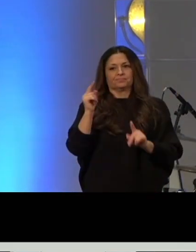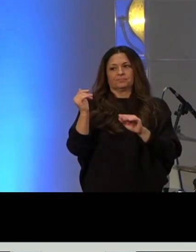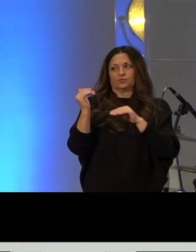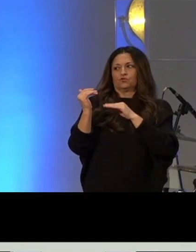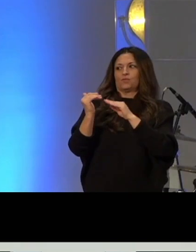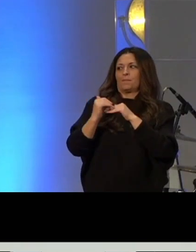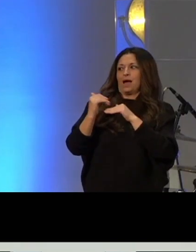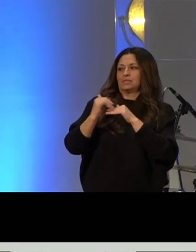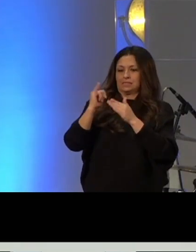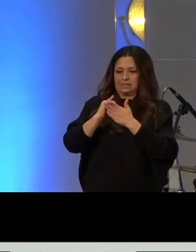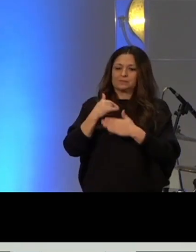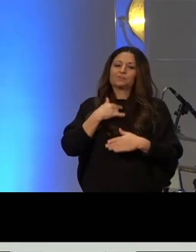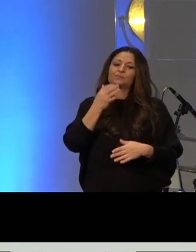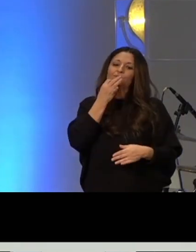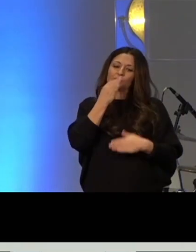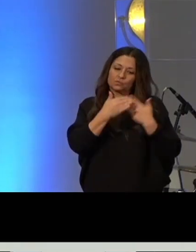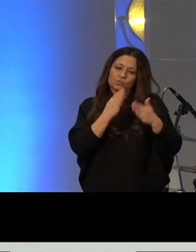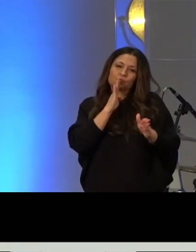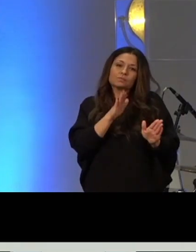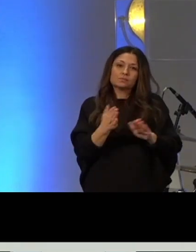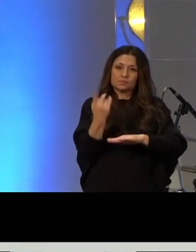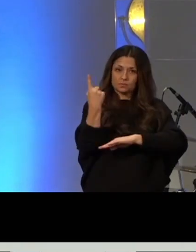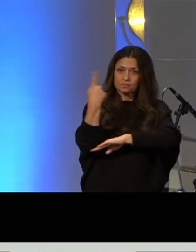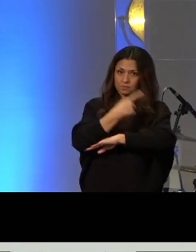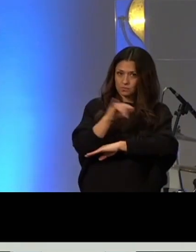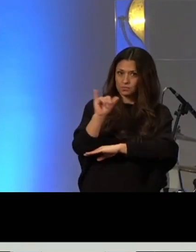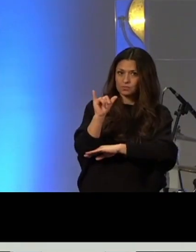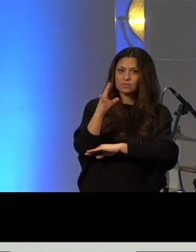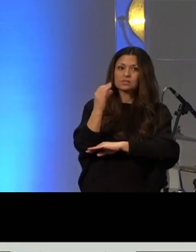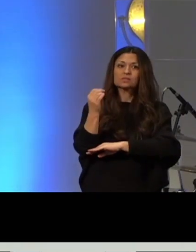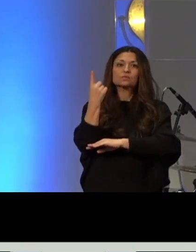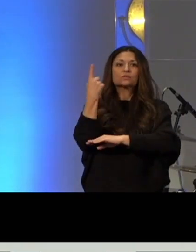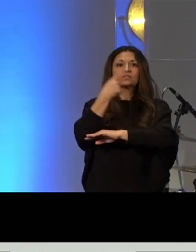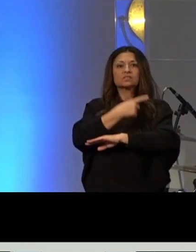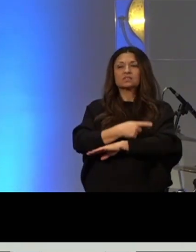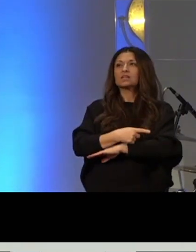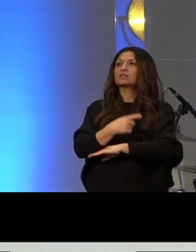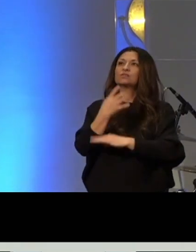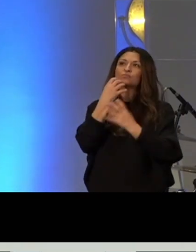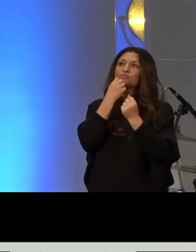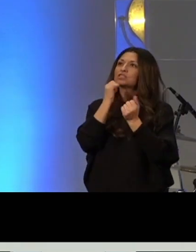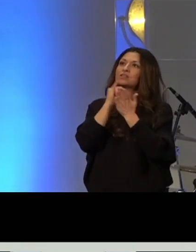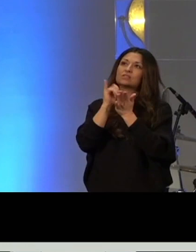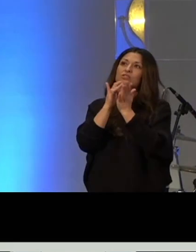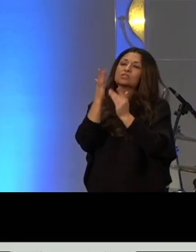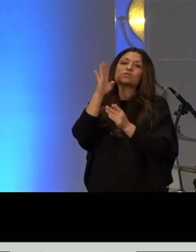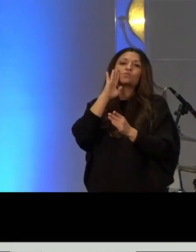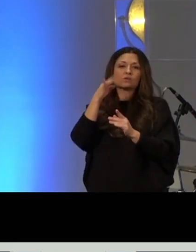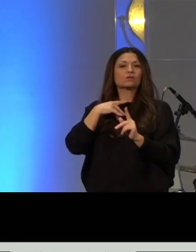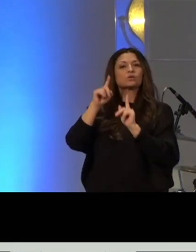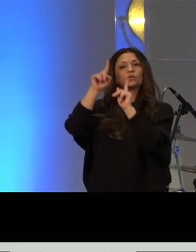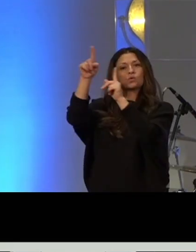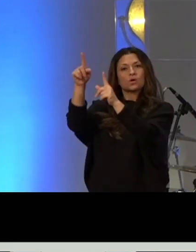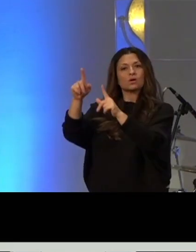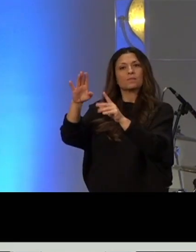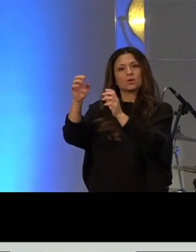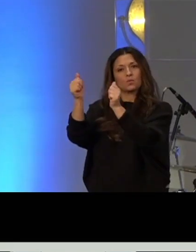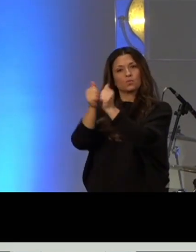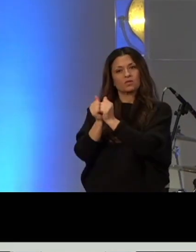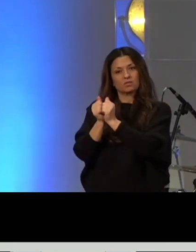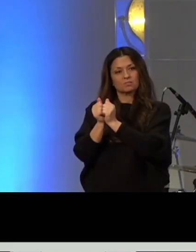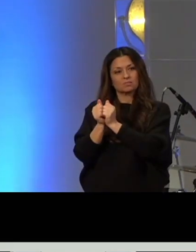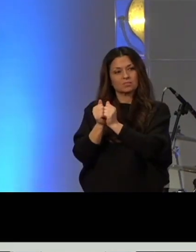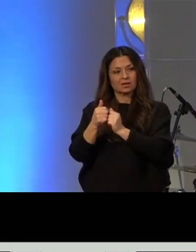how precious it is to know Jesus and know that when I die, I'm going to go and be with him. I'm old. A lot of you are young. I try and